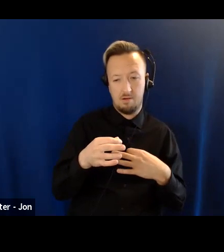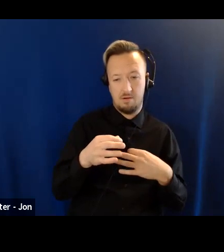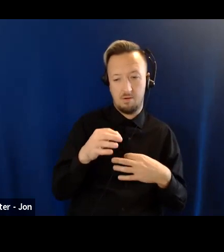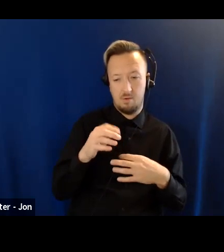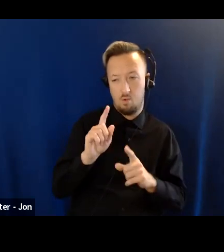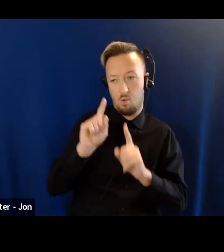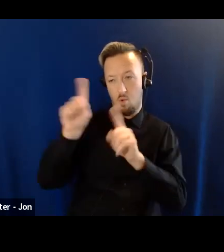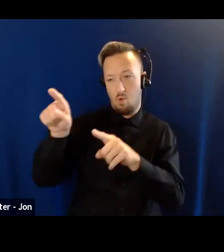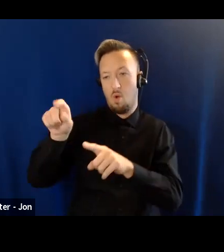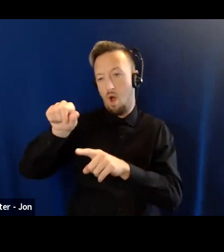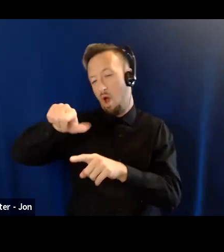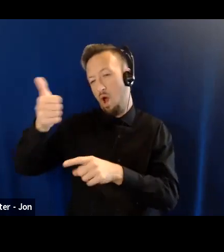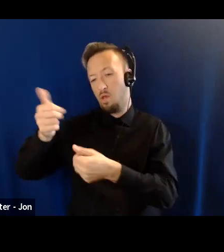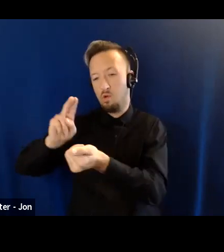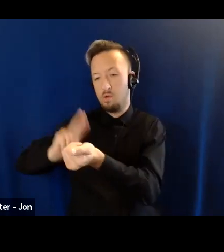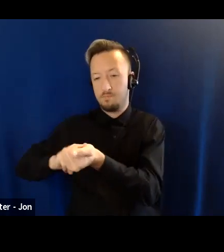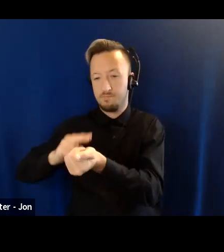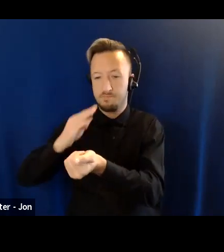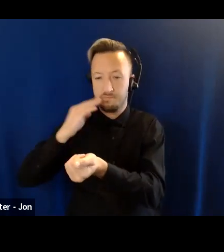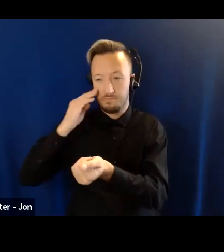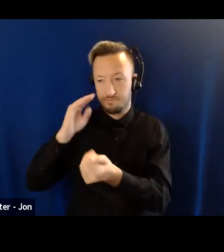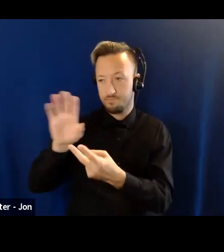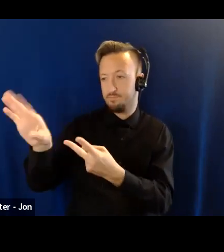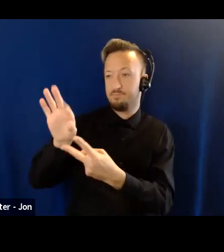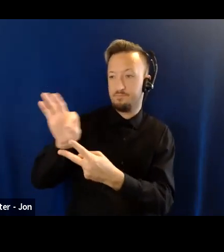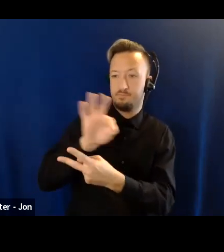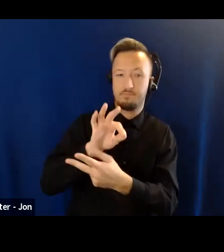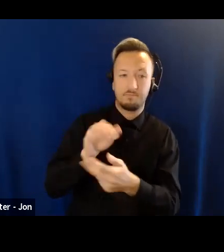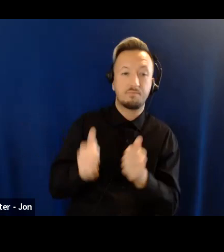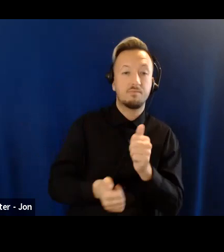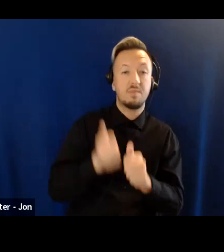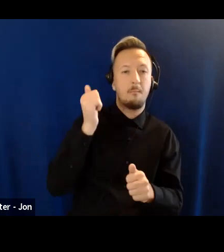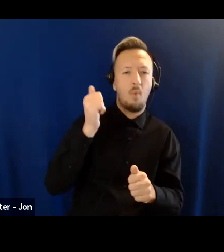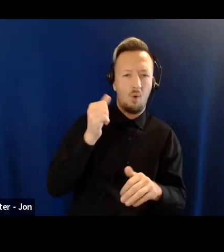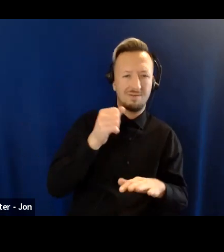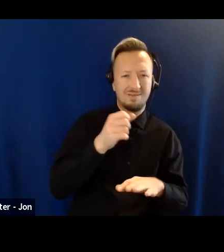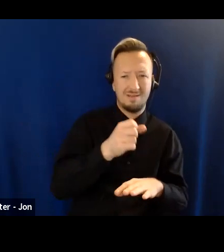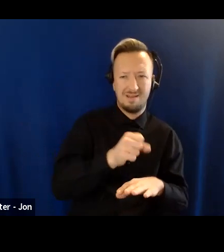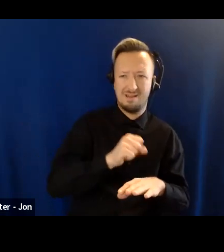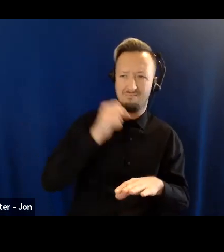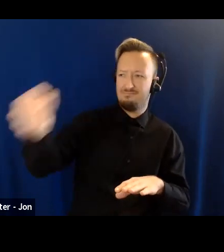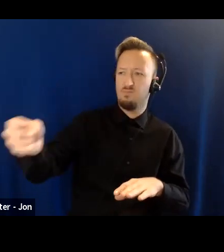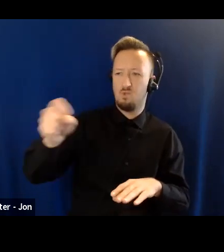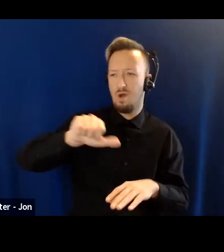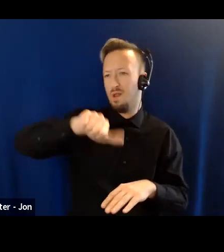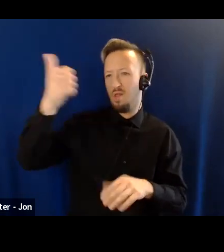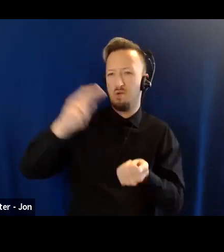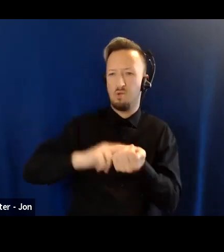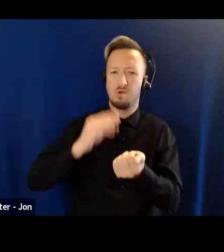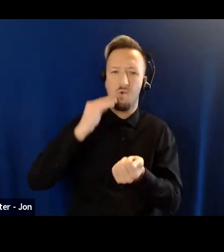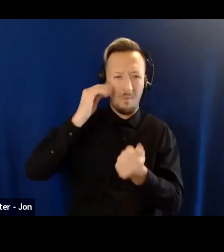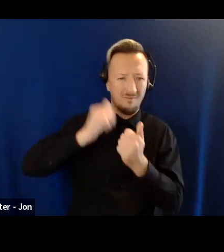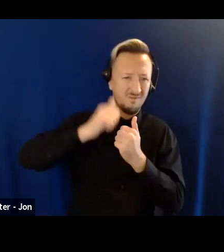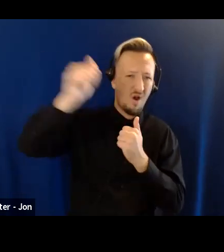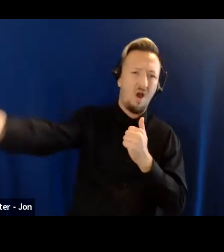nursing facilities to pick from and being sent most of the time outside of their county, you know, even farther away from